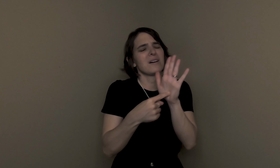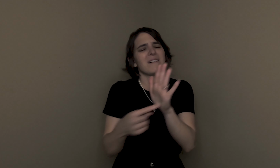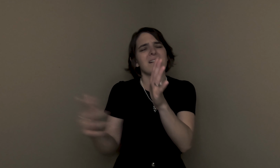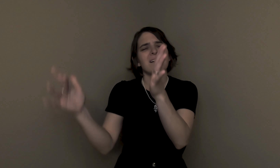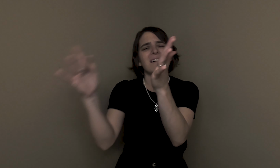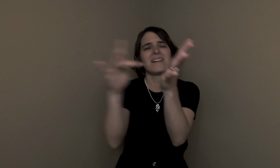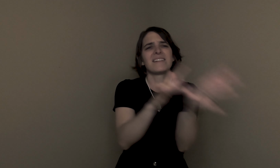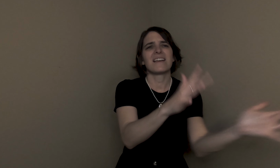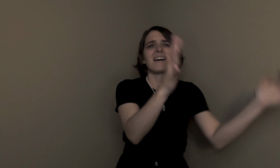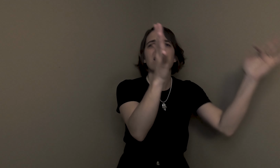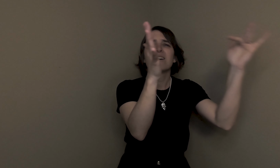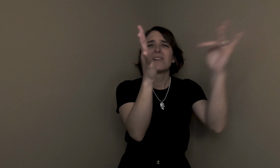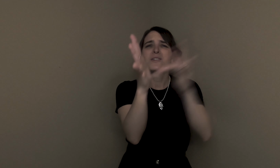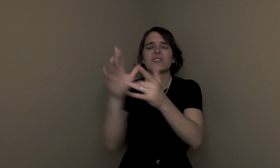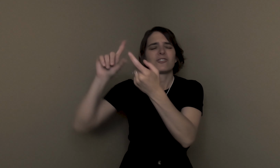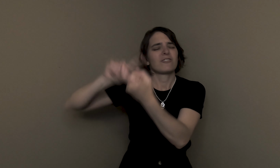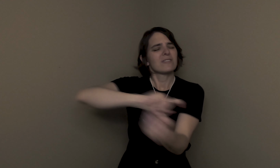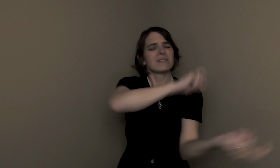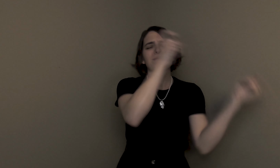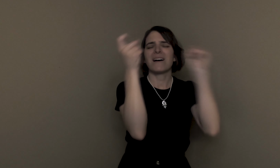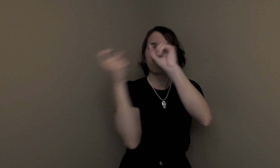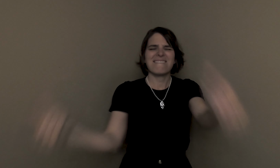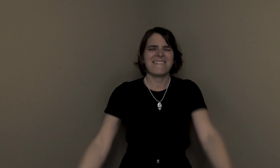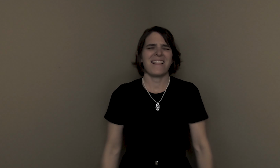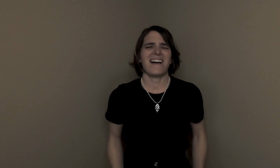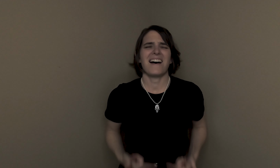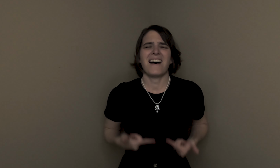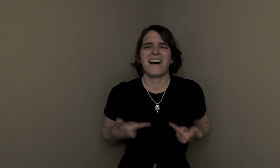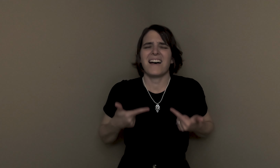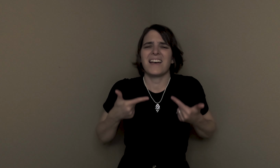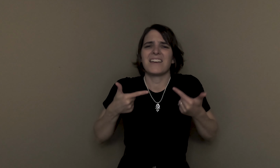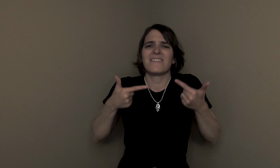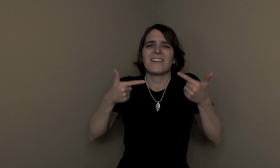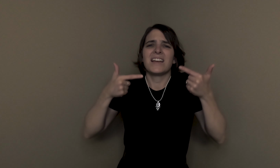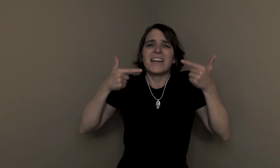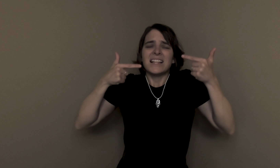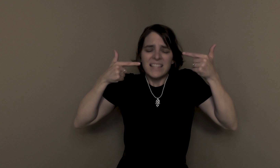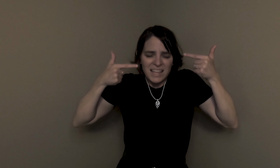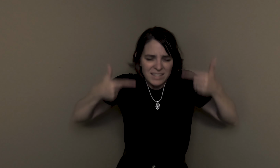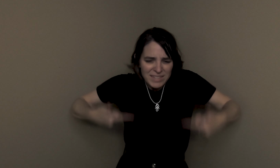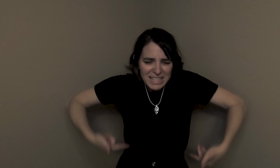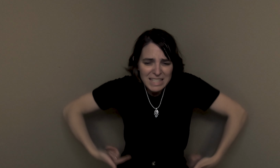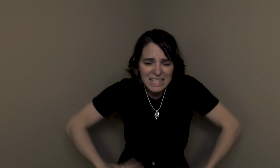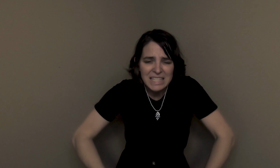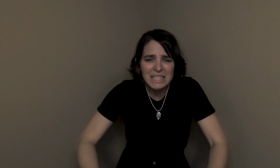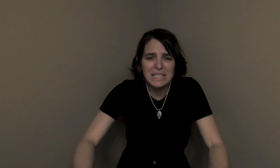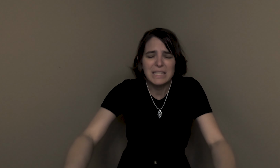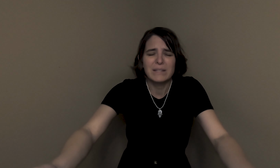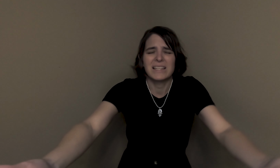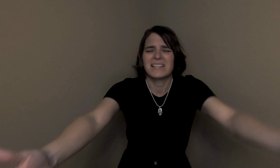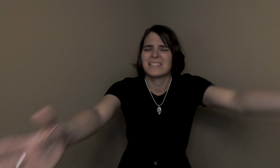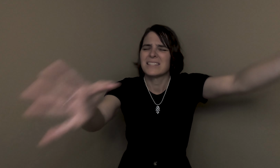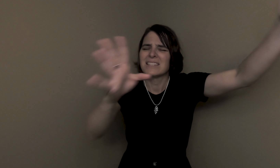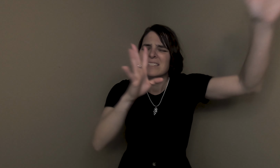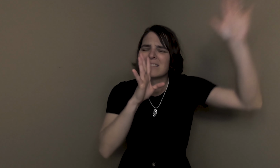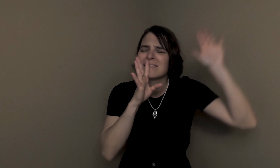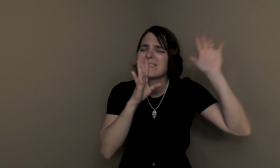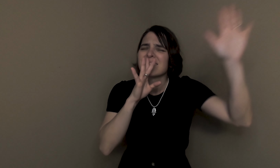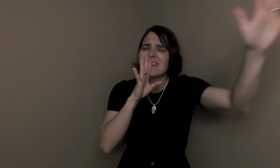Who changed my life And let me speak The legacy I